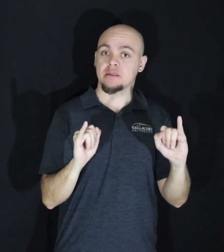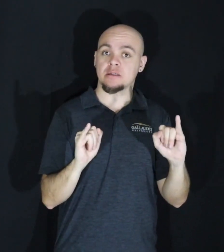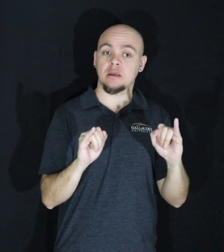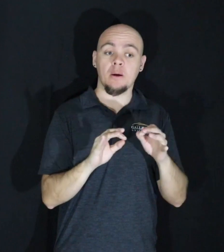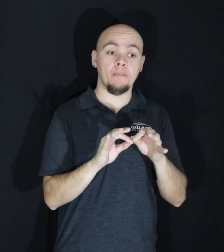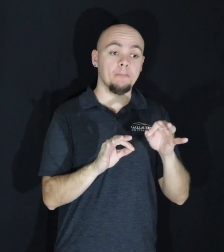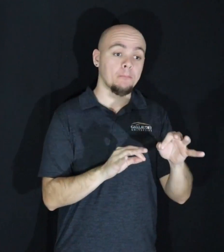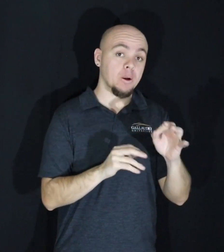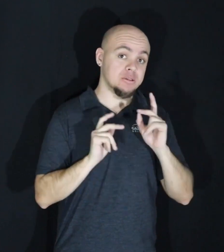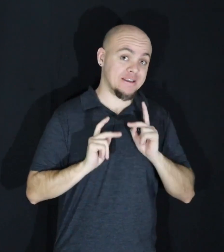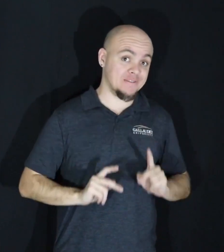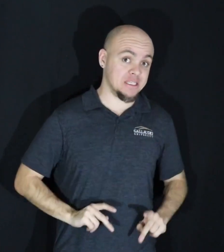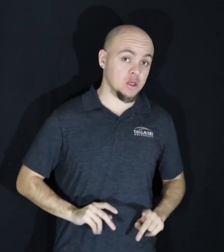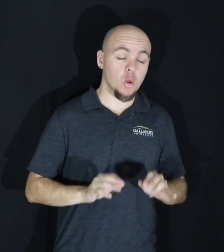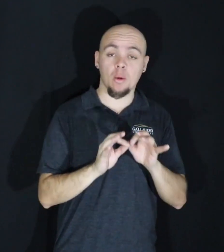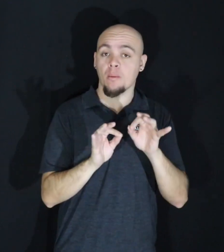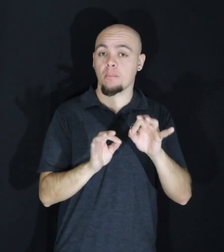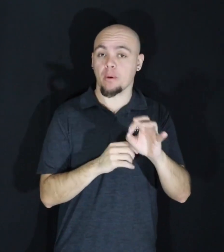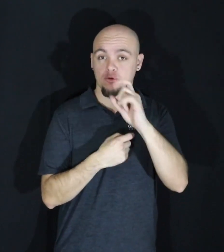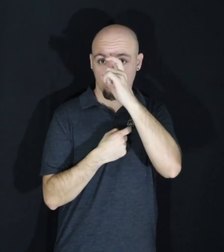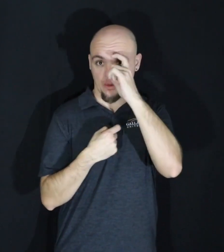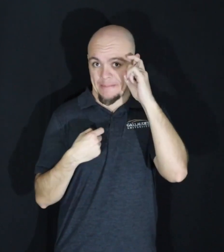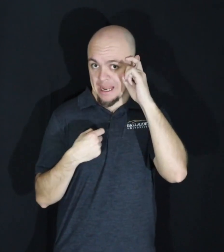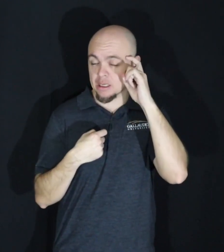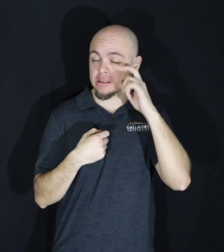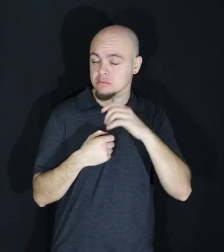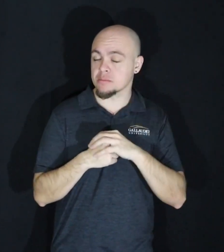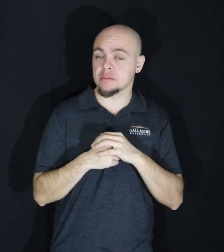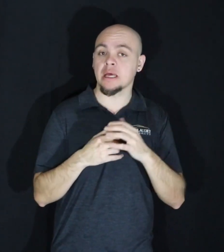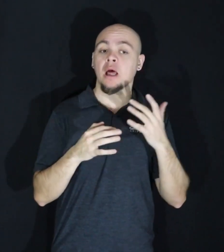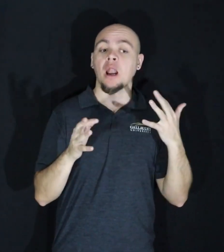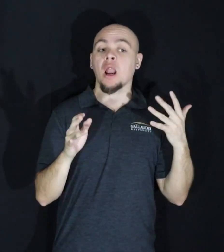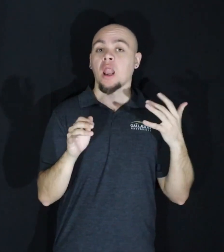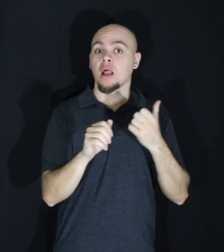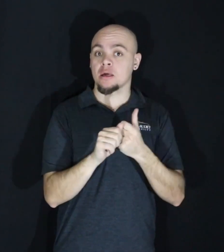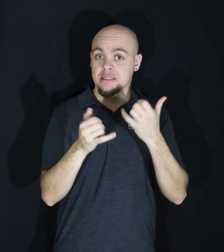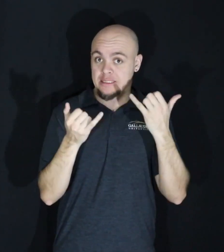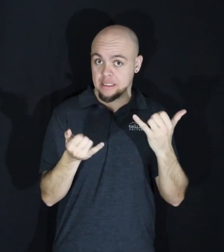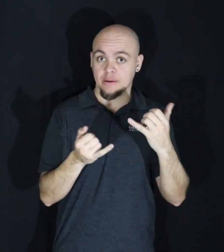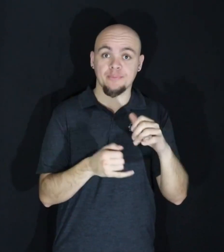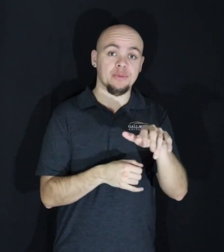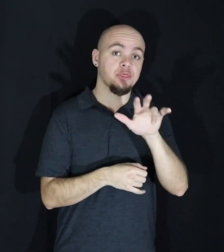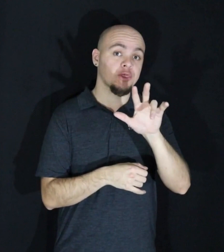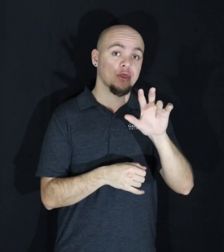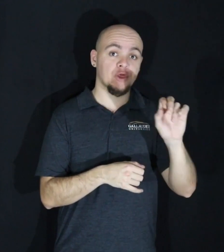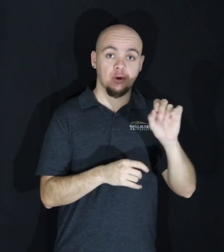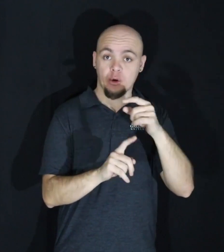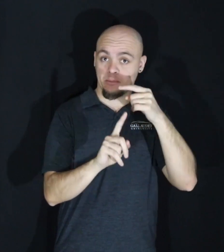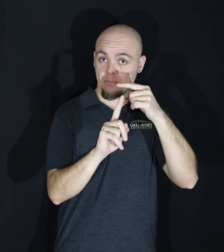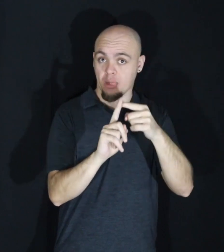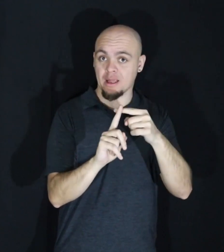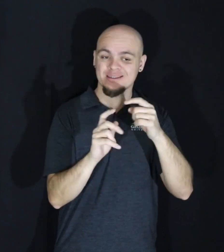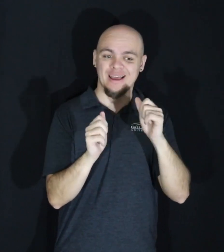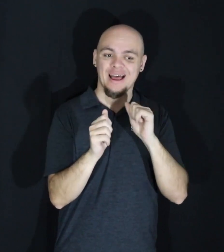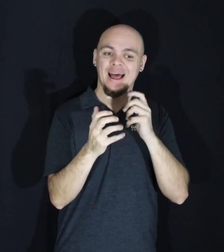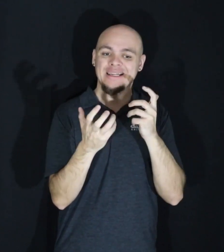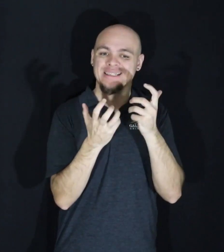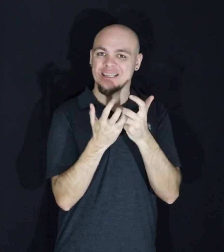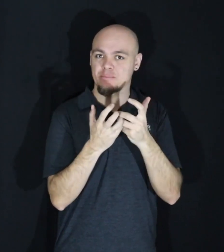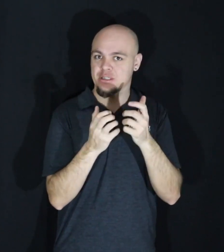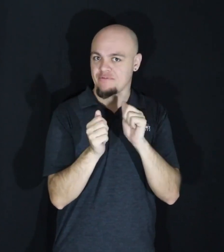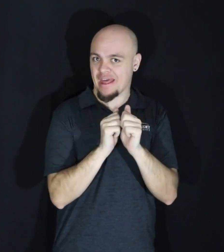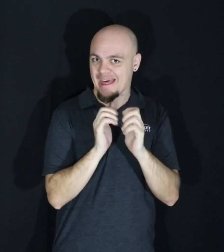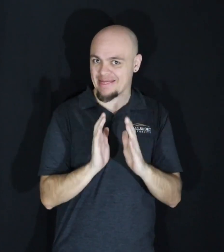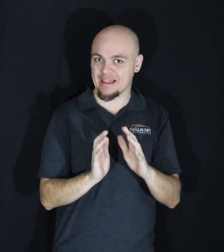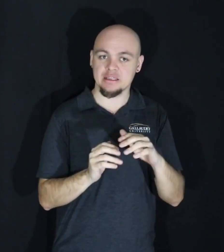or post-traumatic impairment. Fast forward to today, I work with 30+ adaptive athletes ranging from